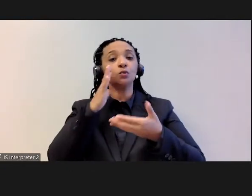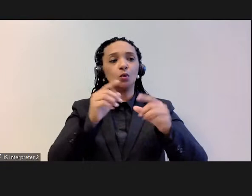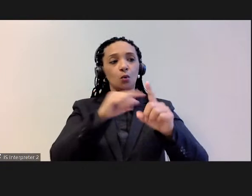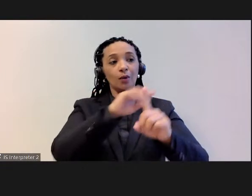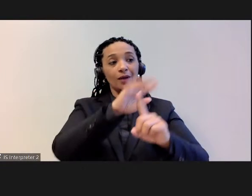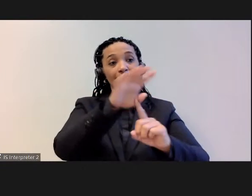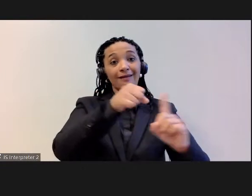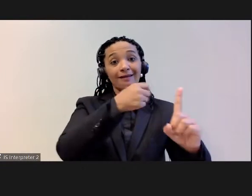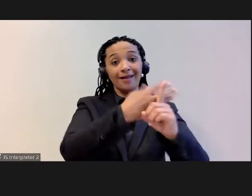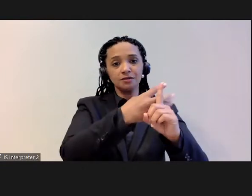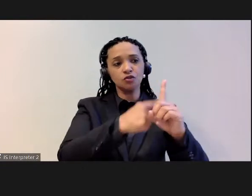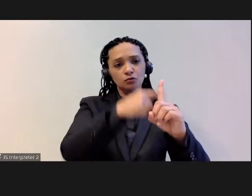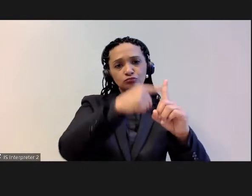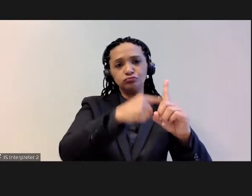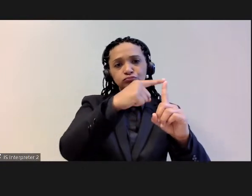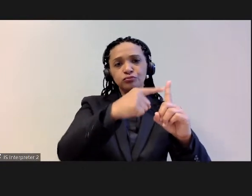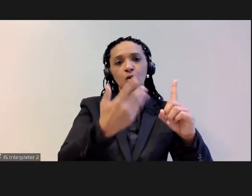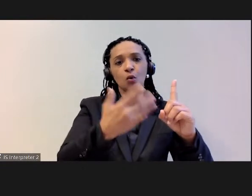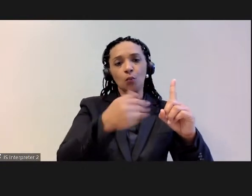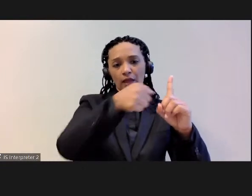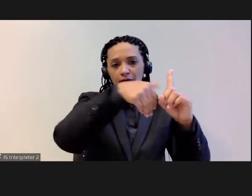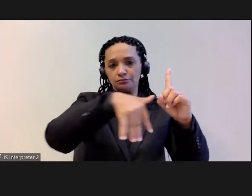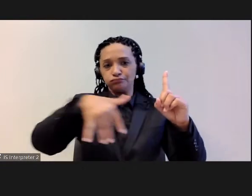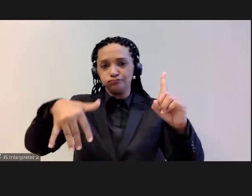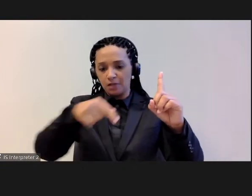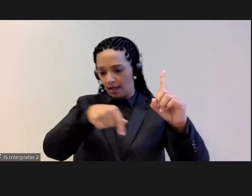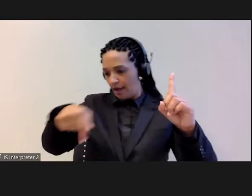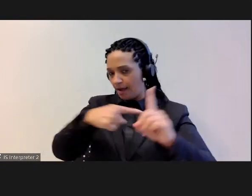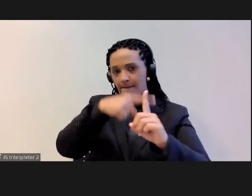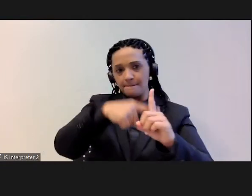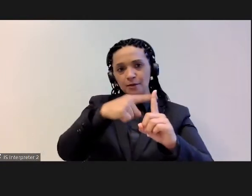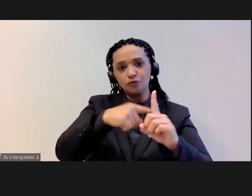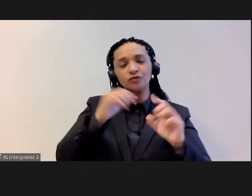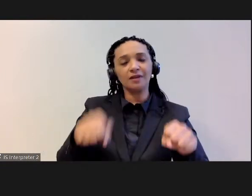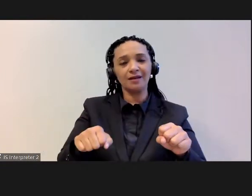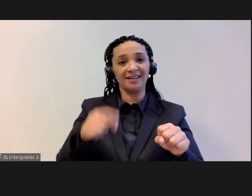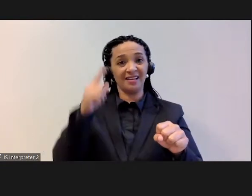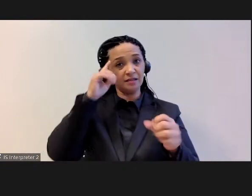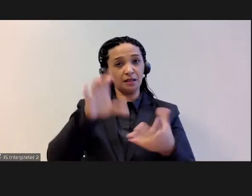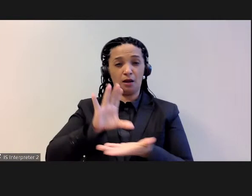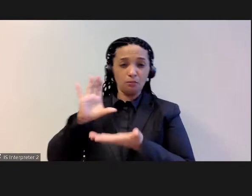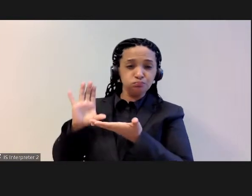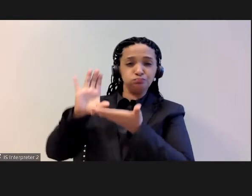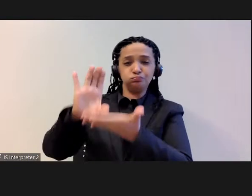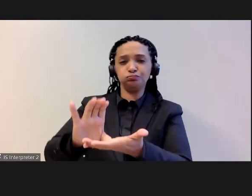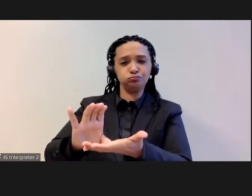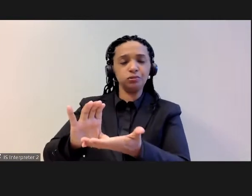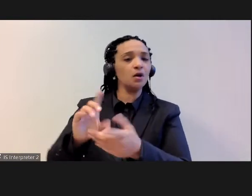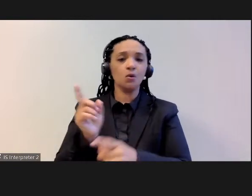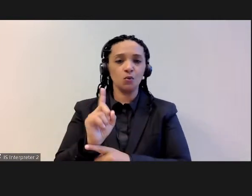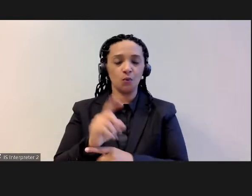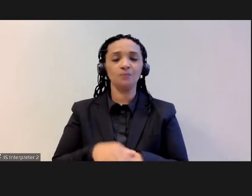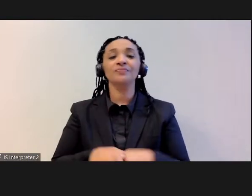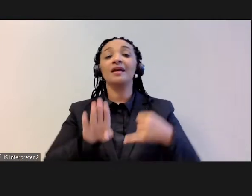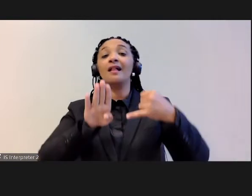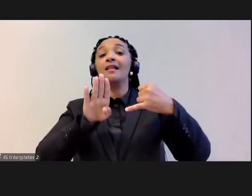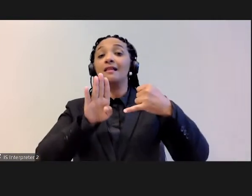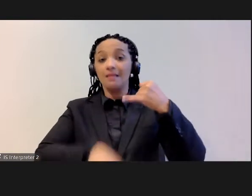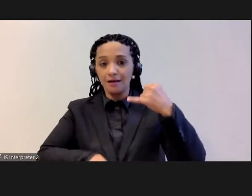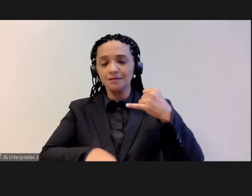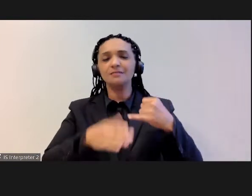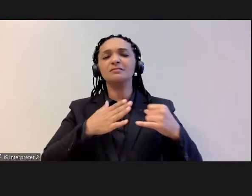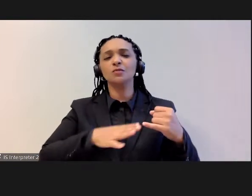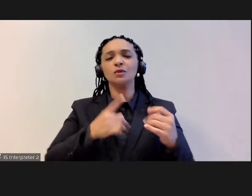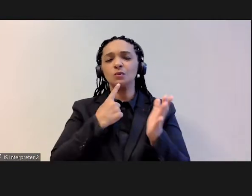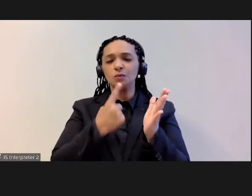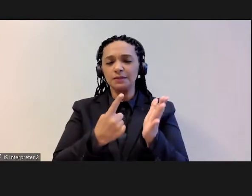at subnational levels. So it's not always, doesn't always have to be a huge endeavor and enterprise. Lastly, I just wanted to maybe stress a couple